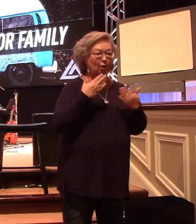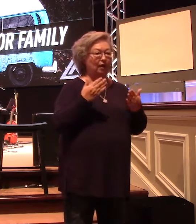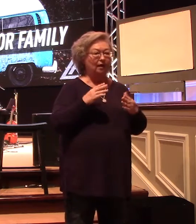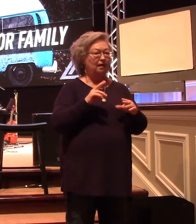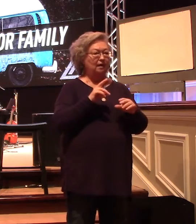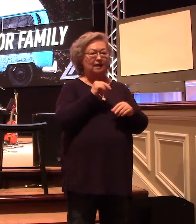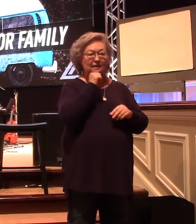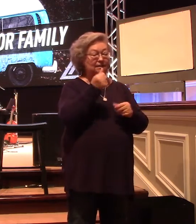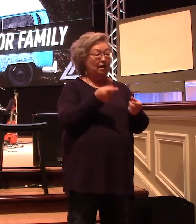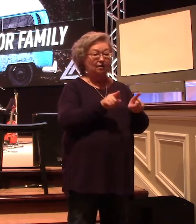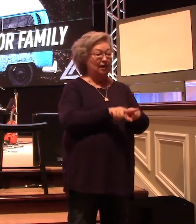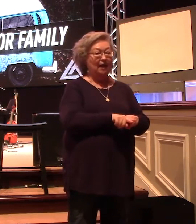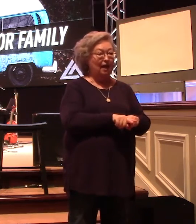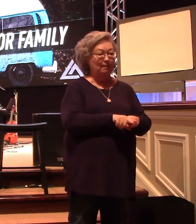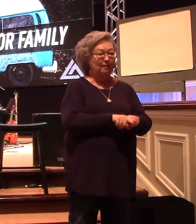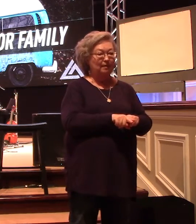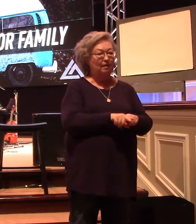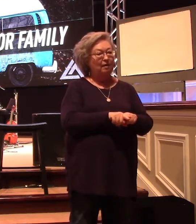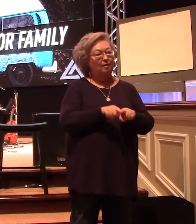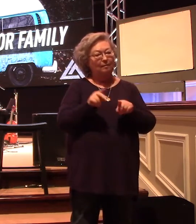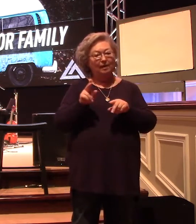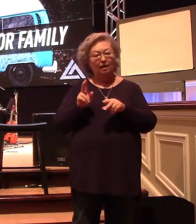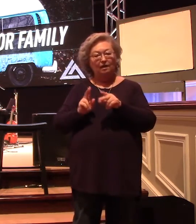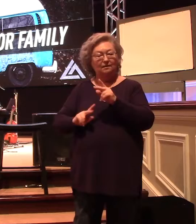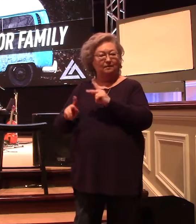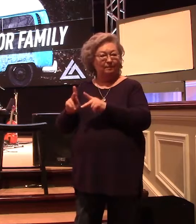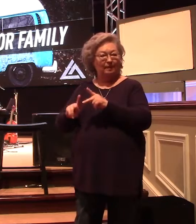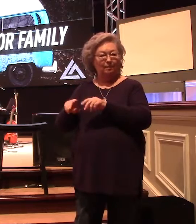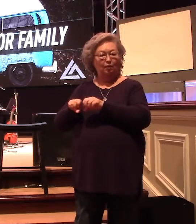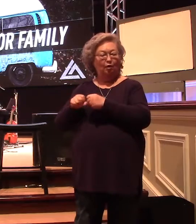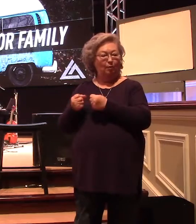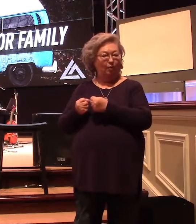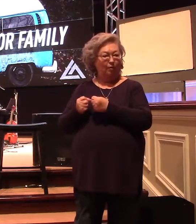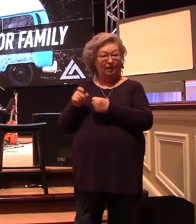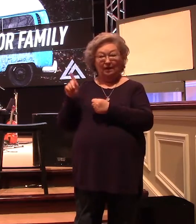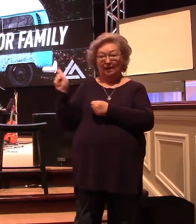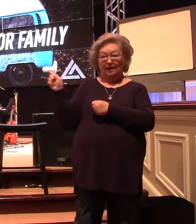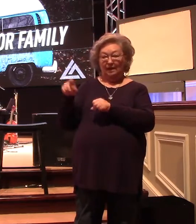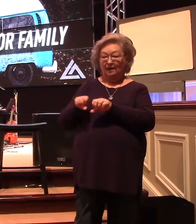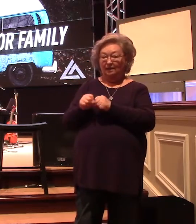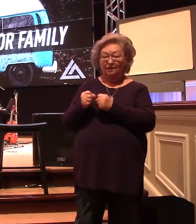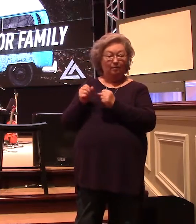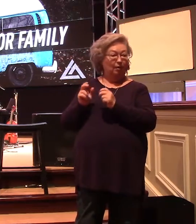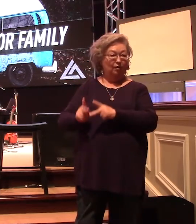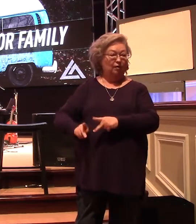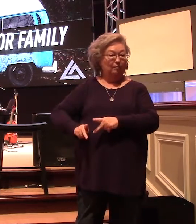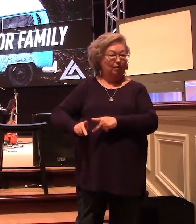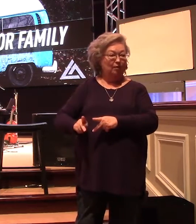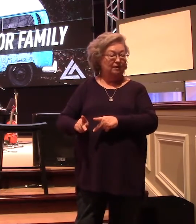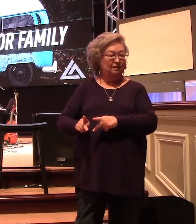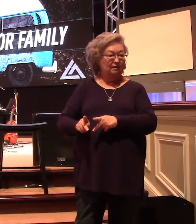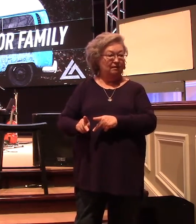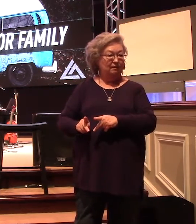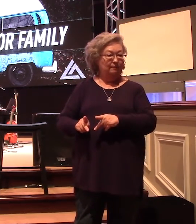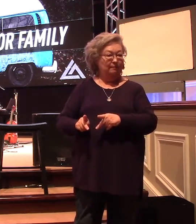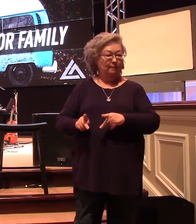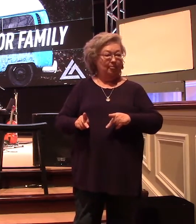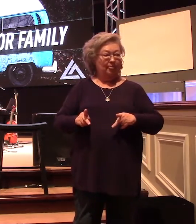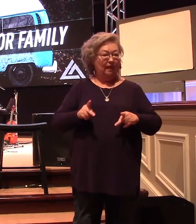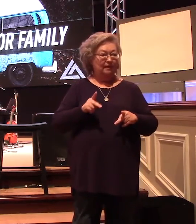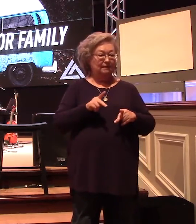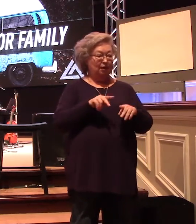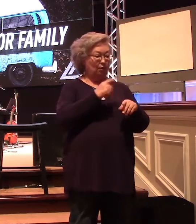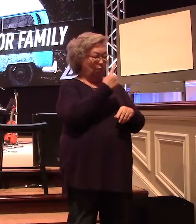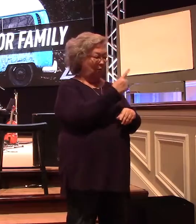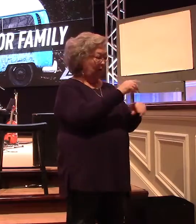person, okay? Paul Tripp says this, that the essence of all relationships is a broken person living with another broken